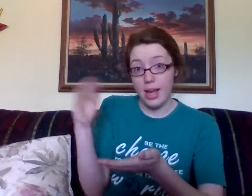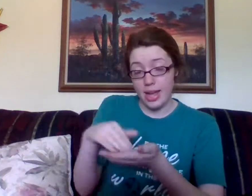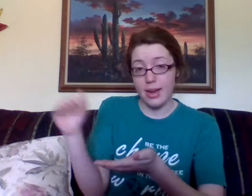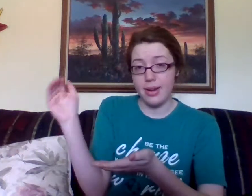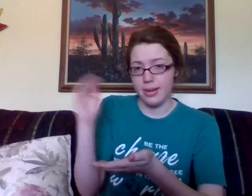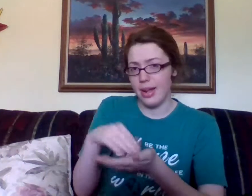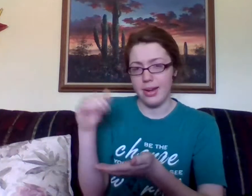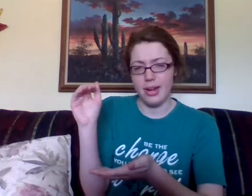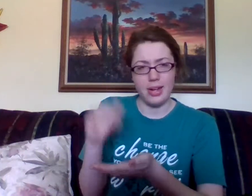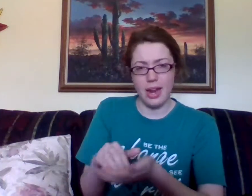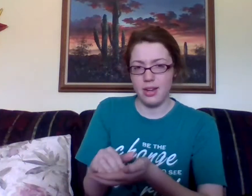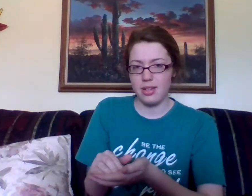again and again and again.